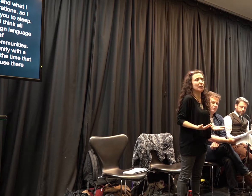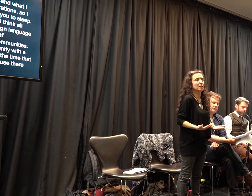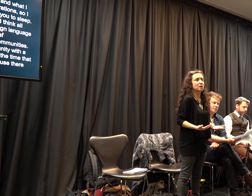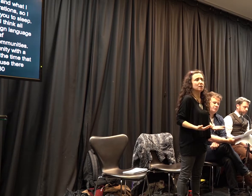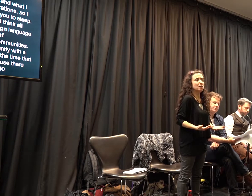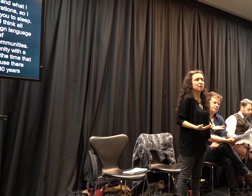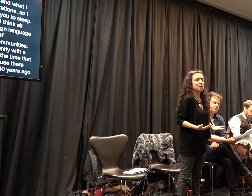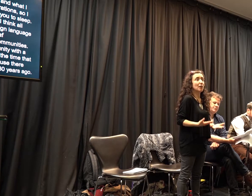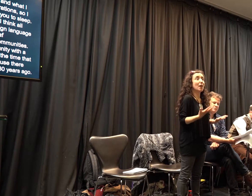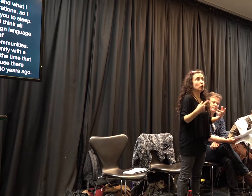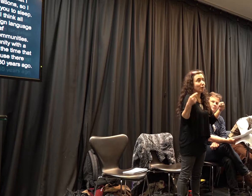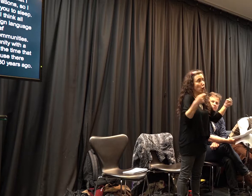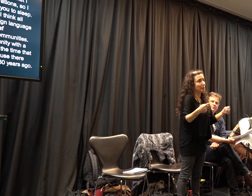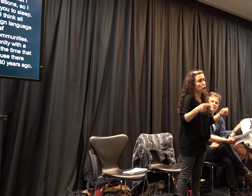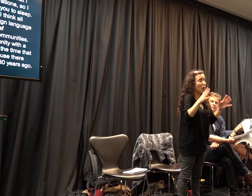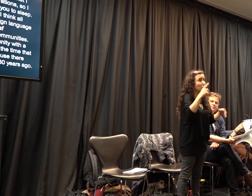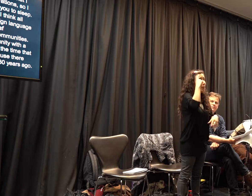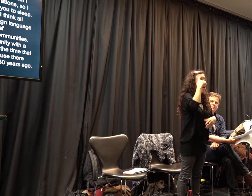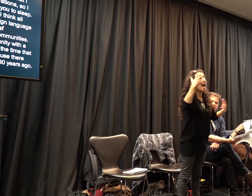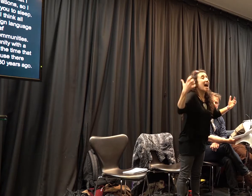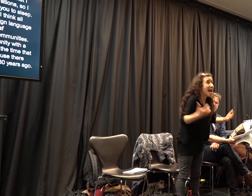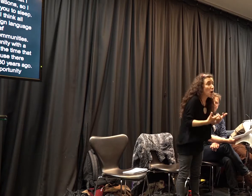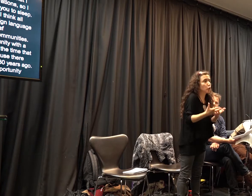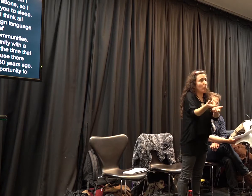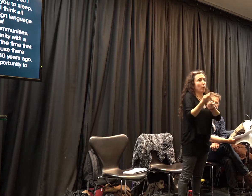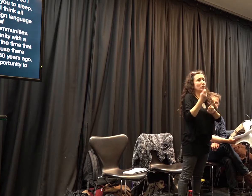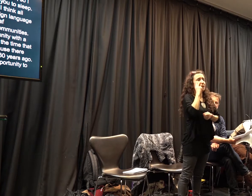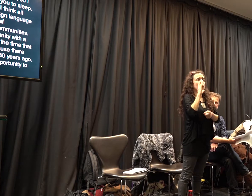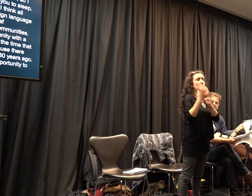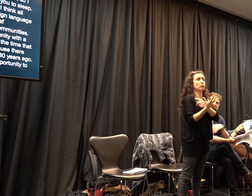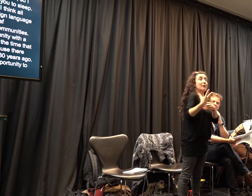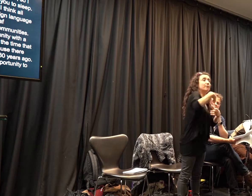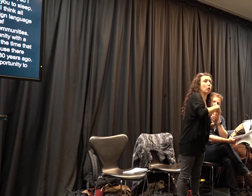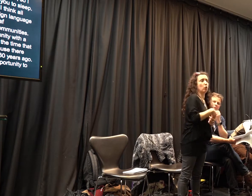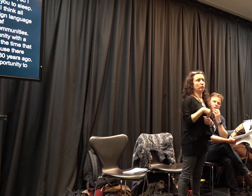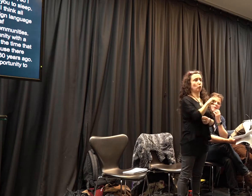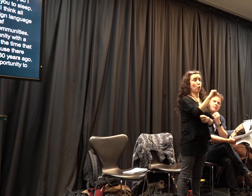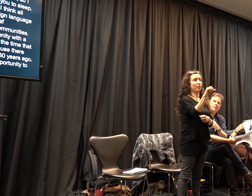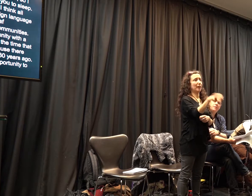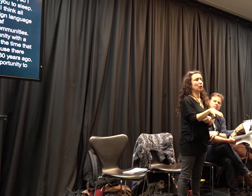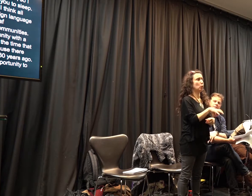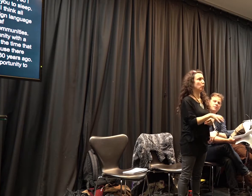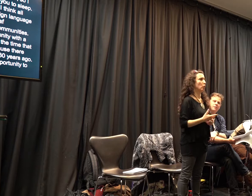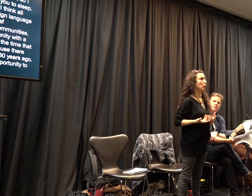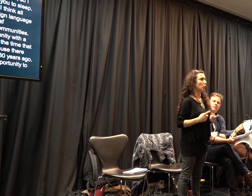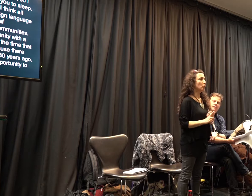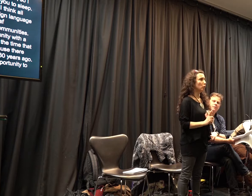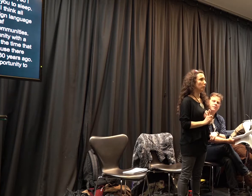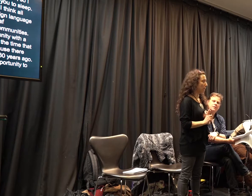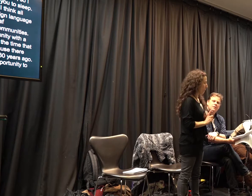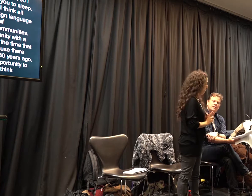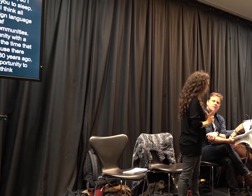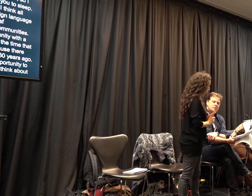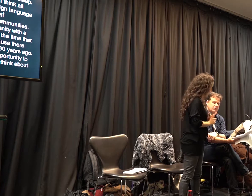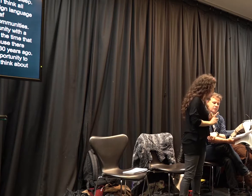more opportunities, there's more opportunities to go to things with better access. You have to think about how to bring those deaf